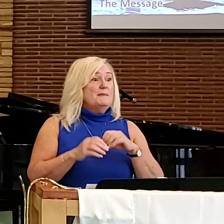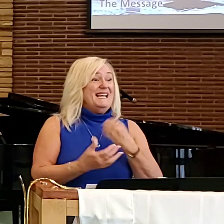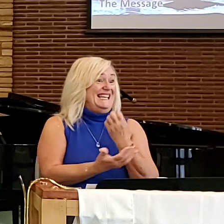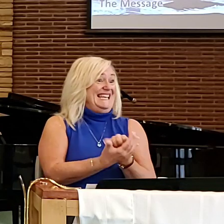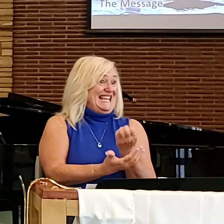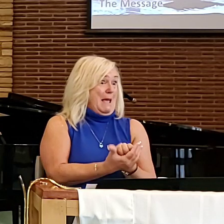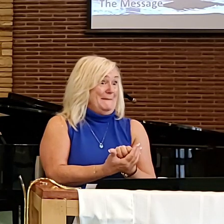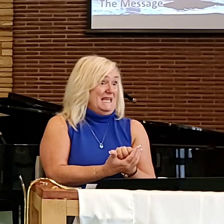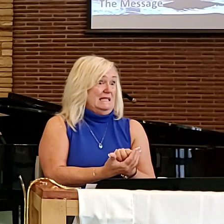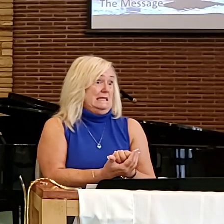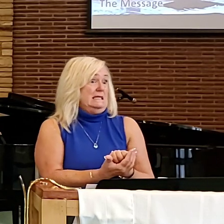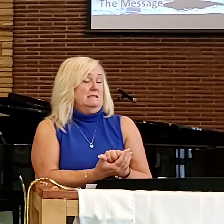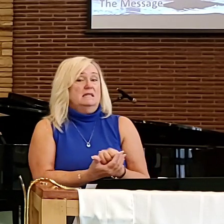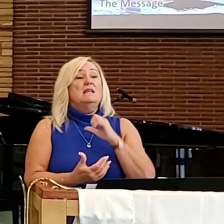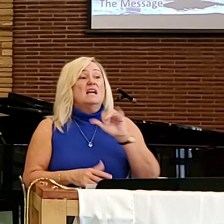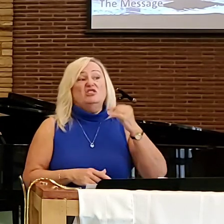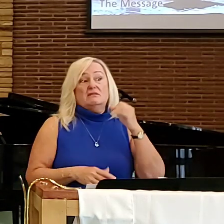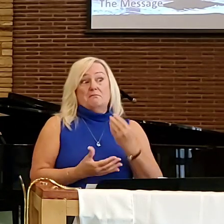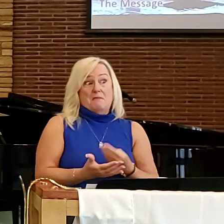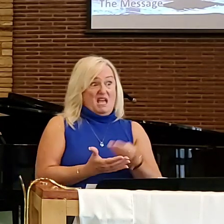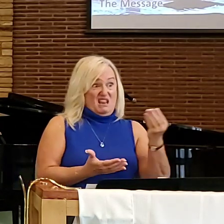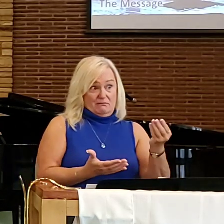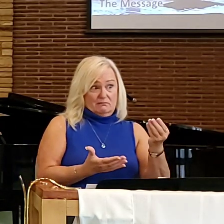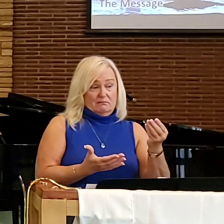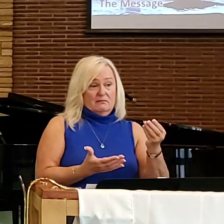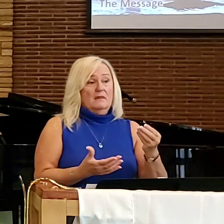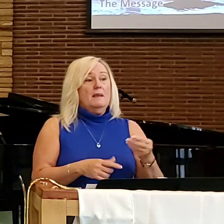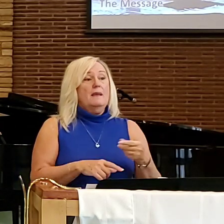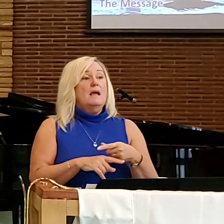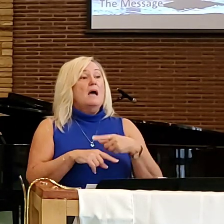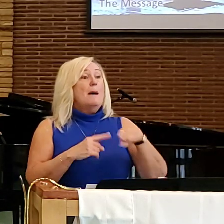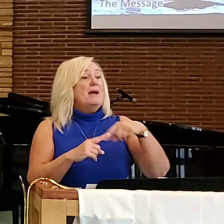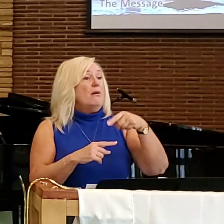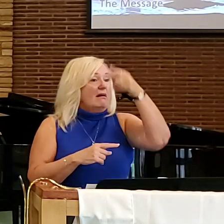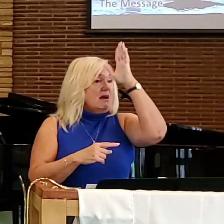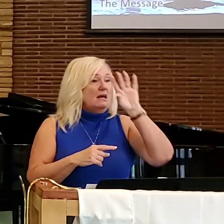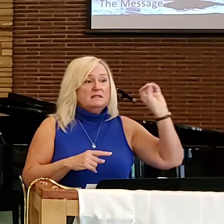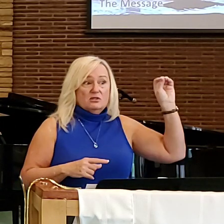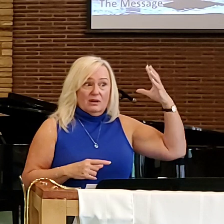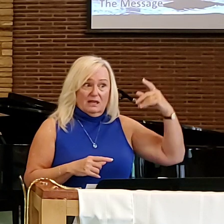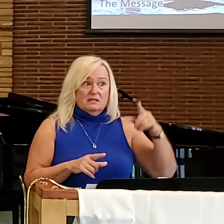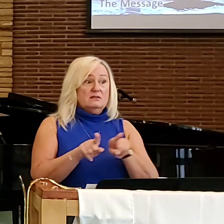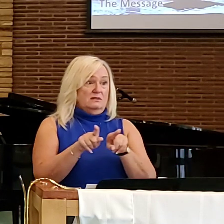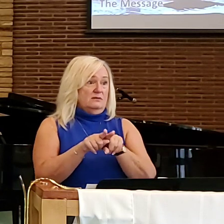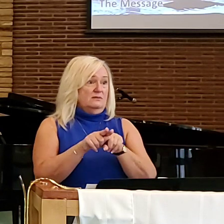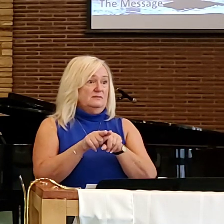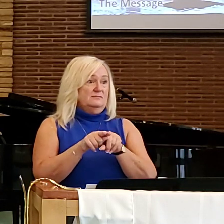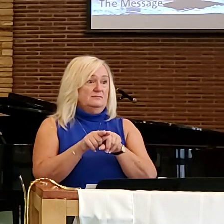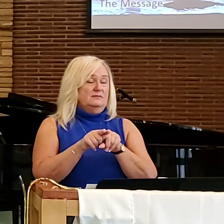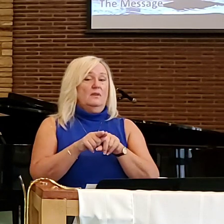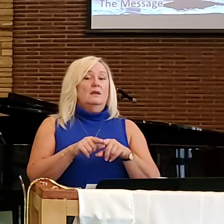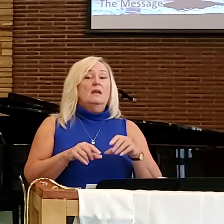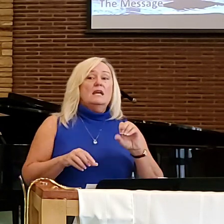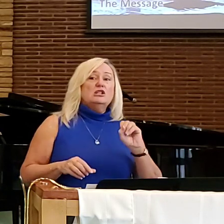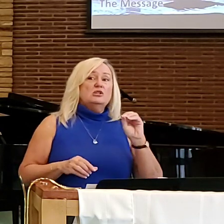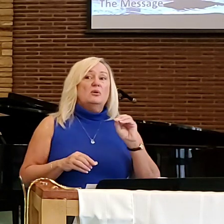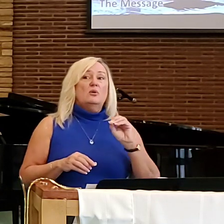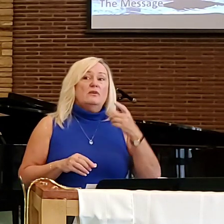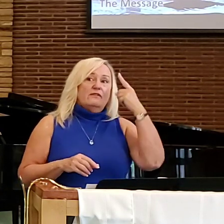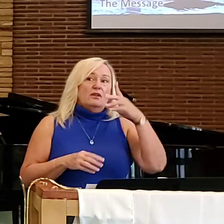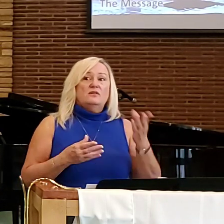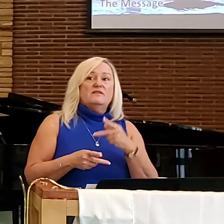economics, not just money, but about God's grace as well. And so,